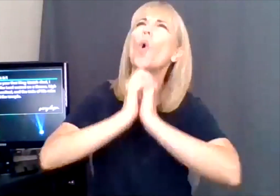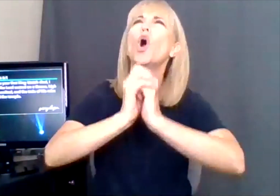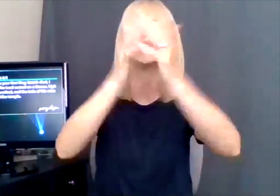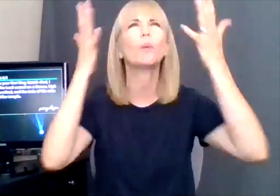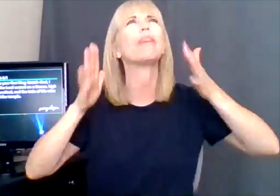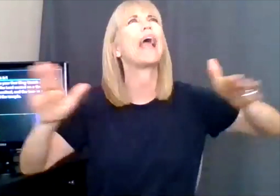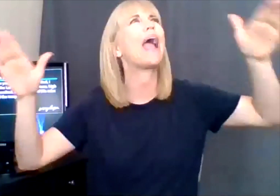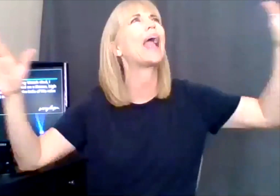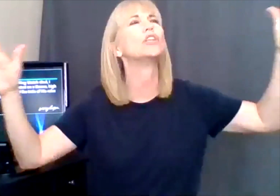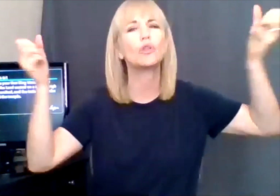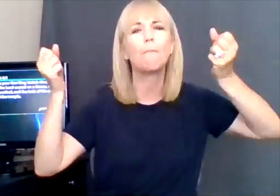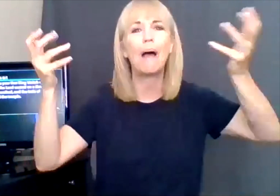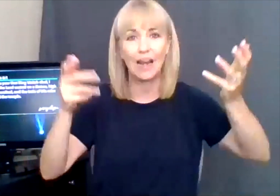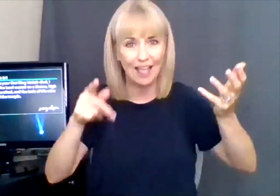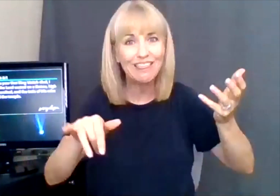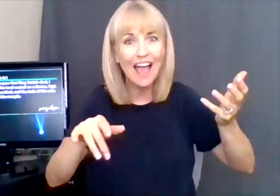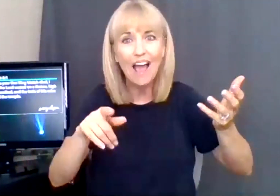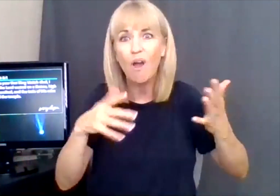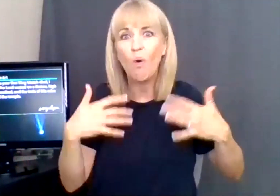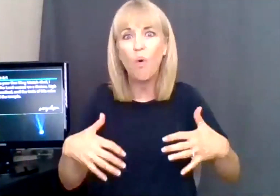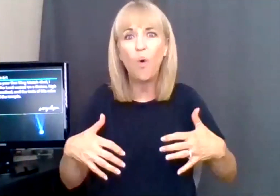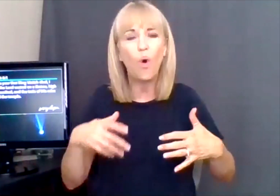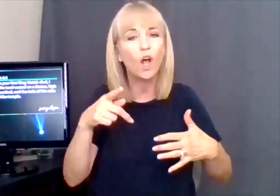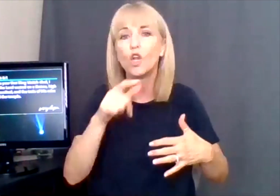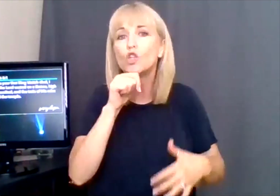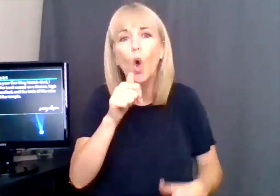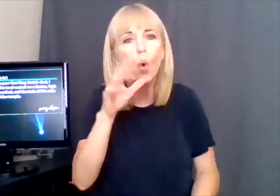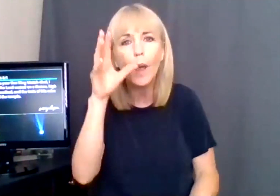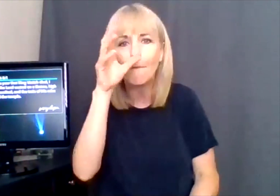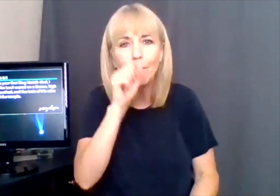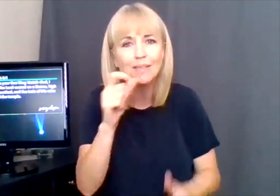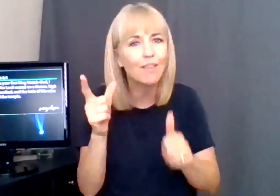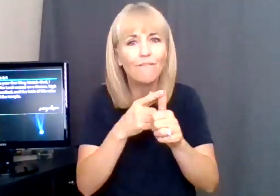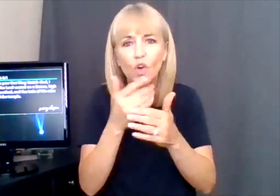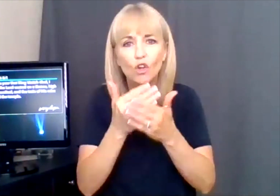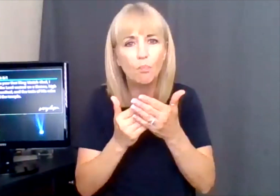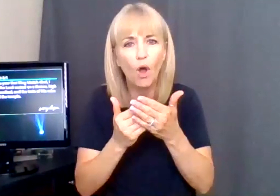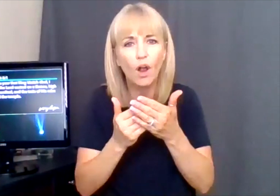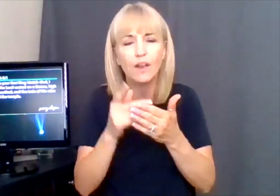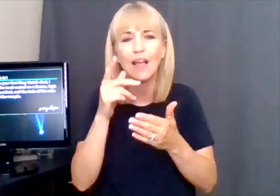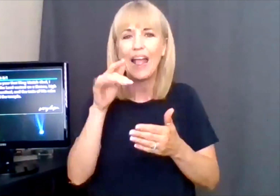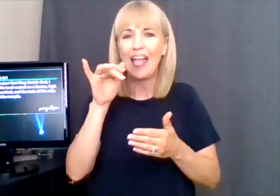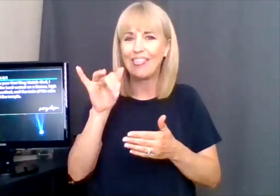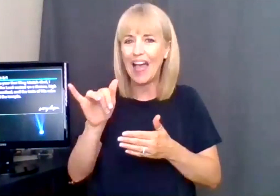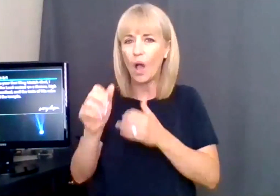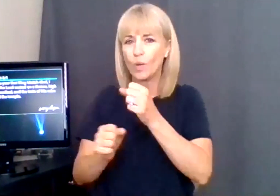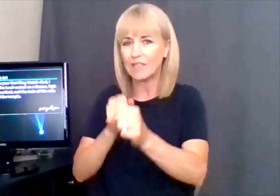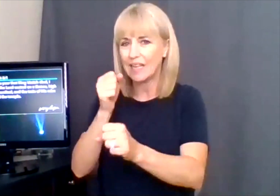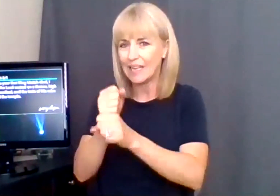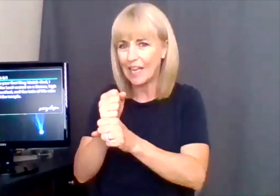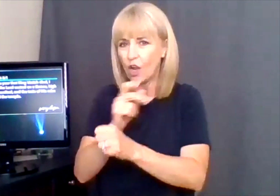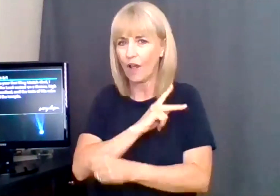angels around. And as many times we go straight to that, but we miss the first part of this verse. It says, in the year that King